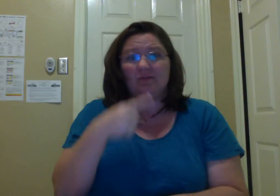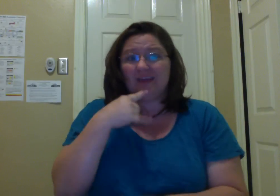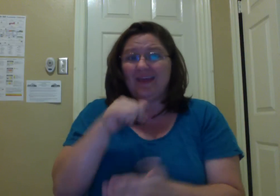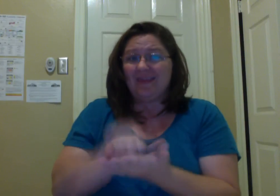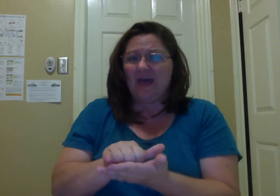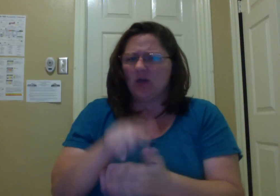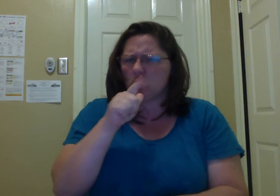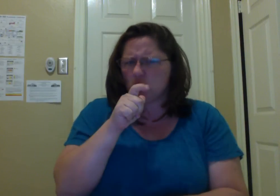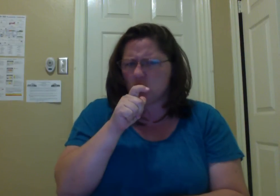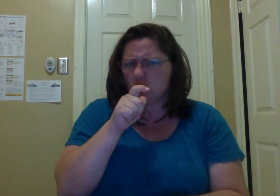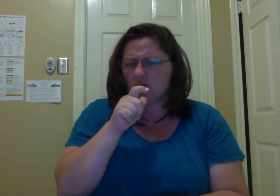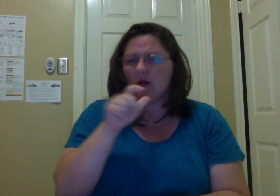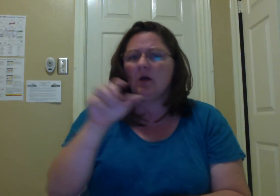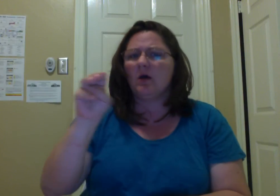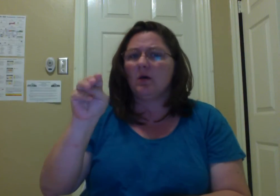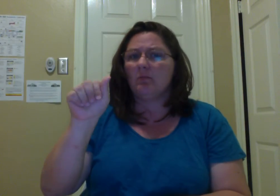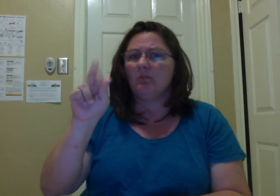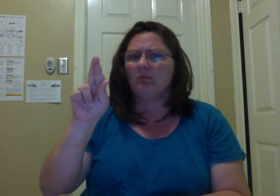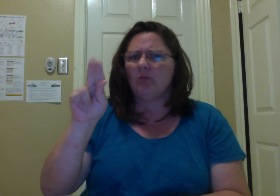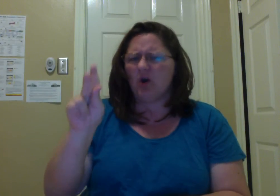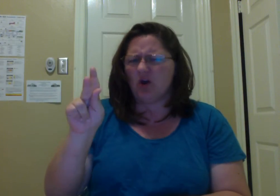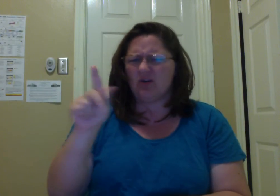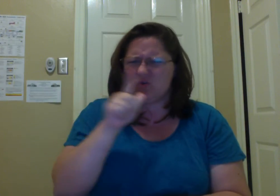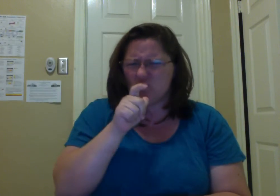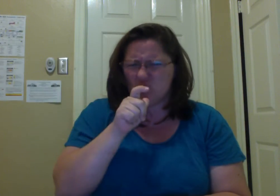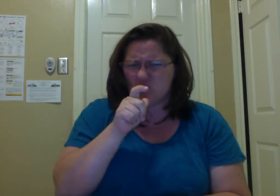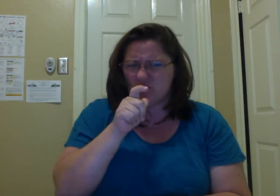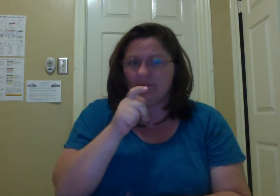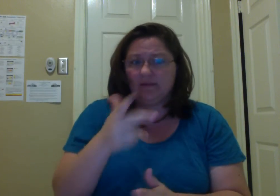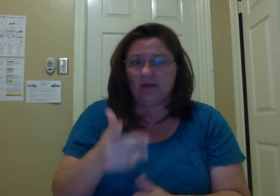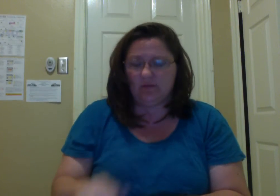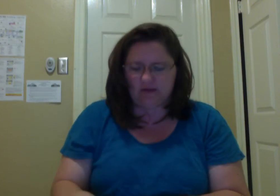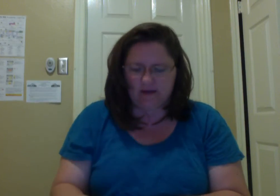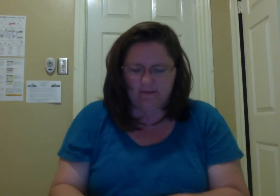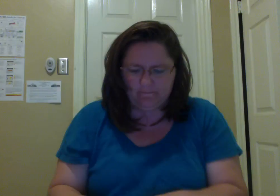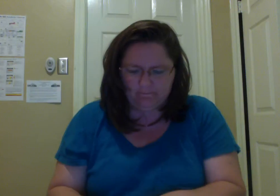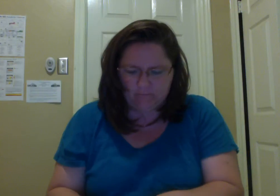say that who, Mark who. That's how you would sign it.